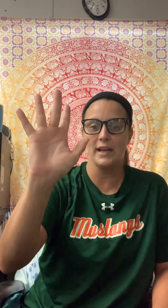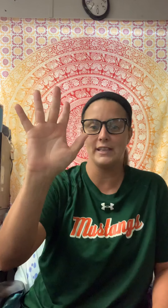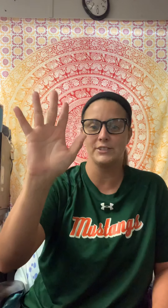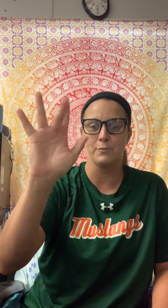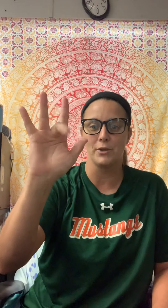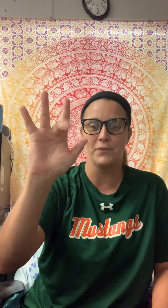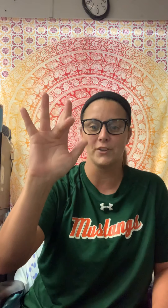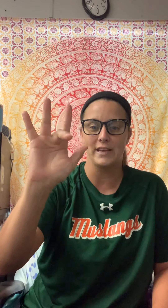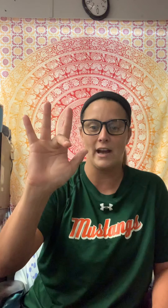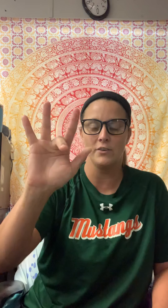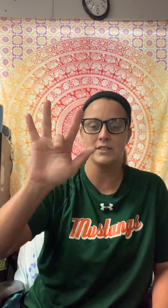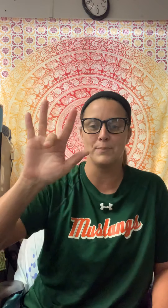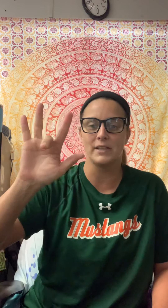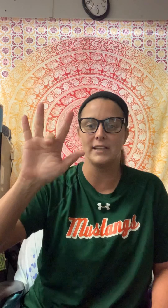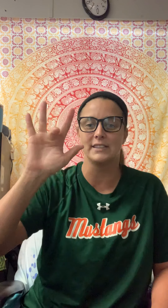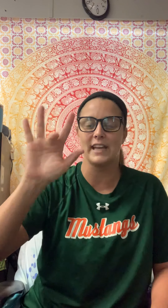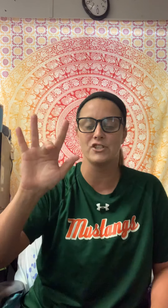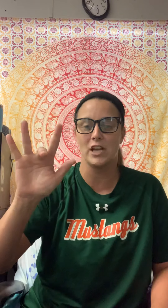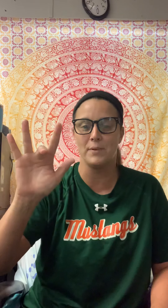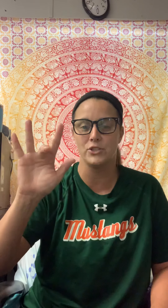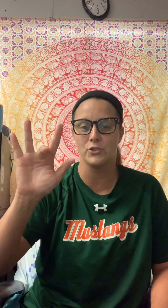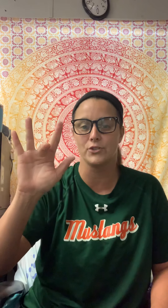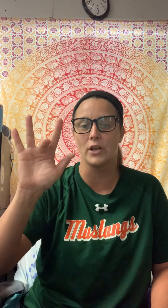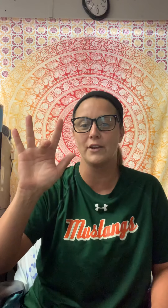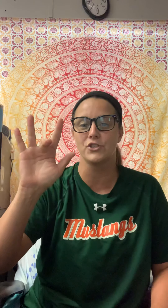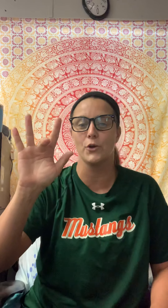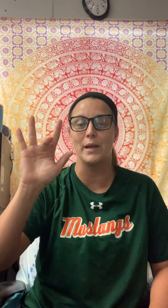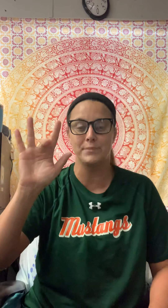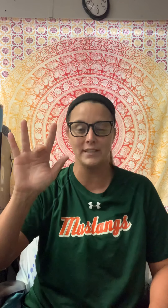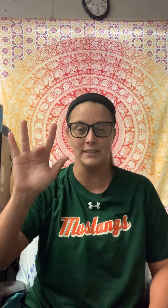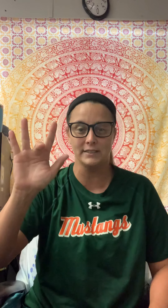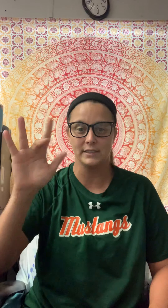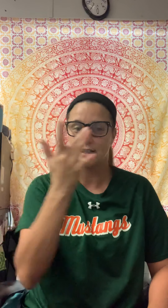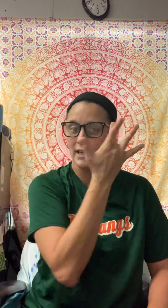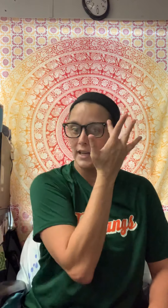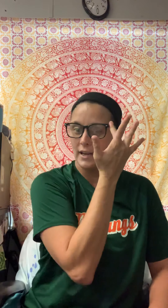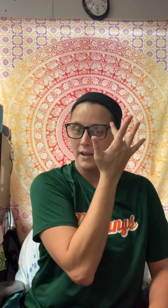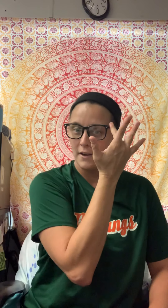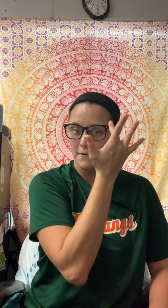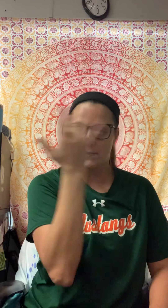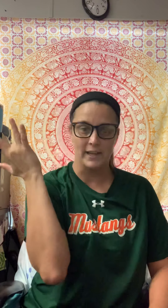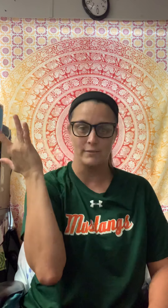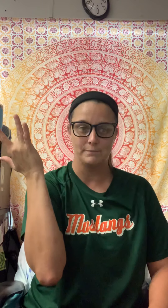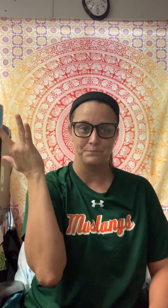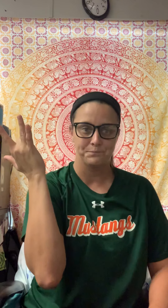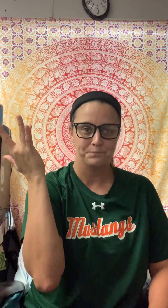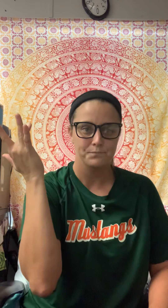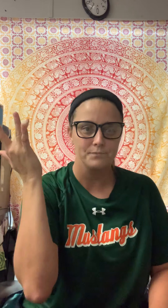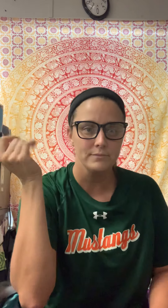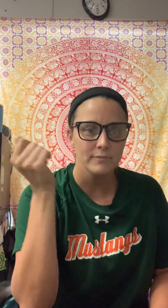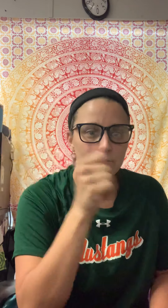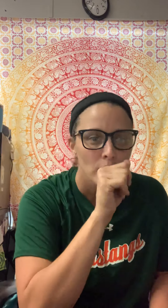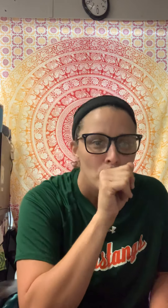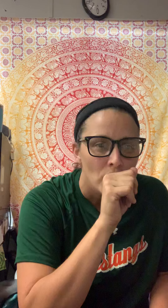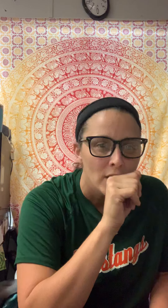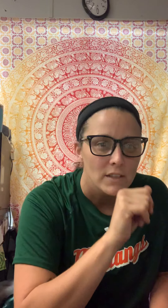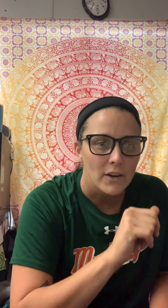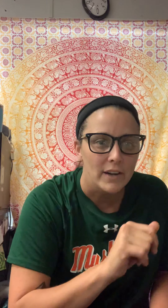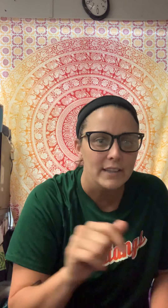is your middle finger down. Typically, this hand shape is used a lot to show emptiness. Forget. All right, the